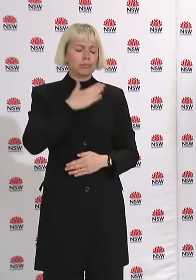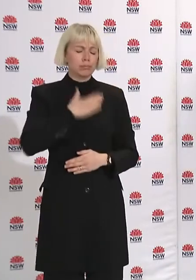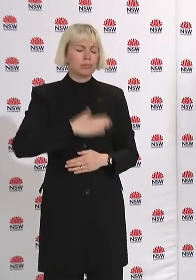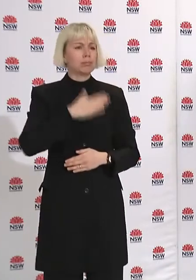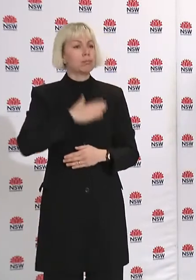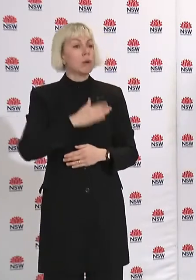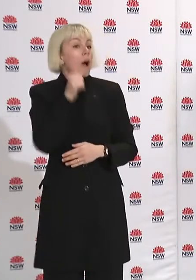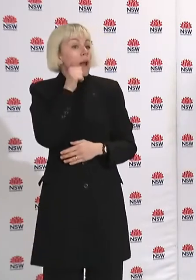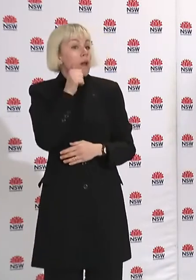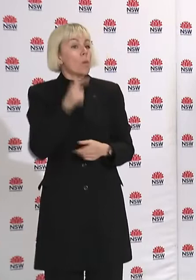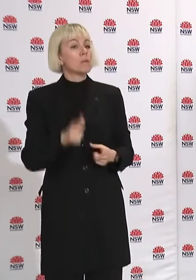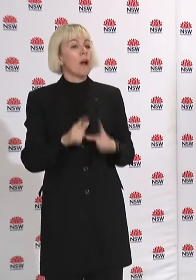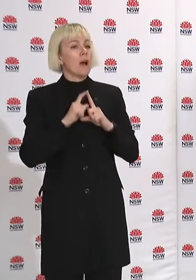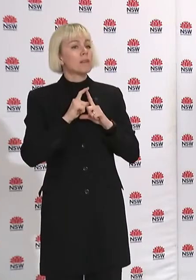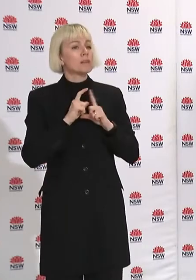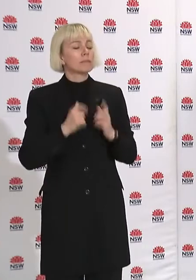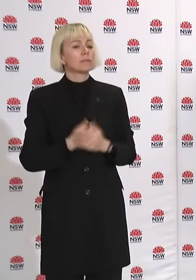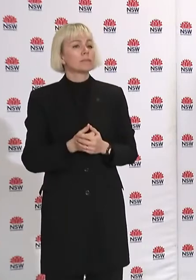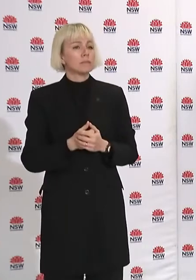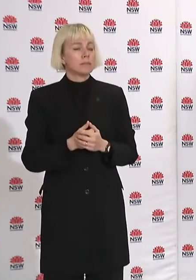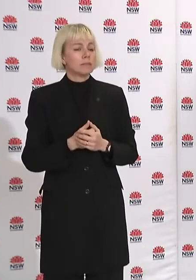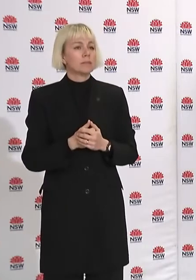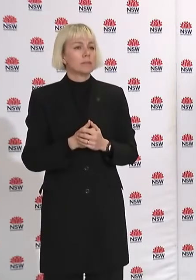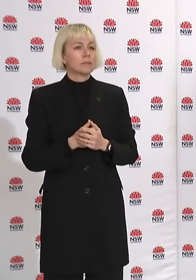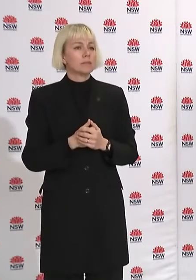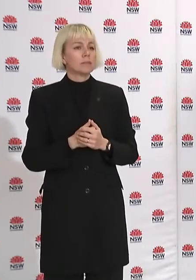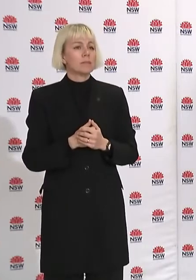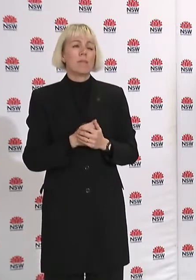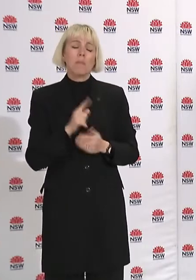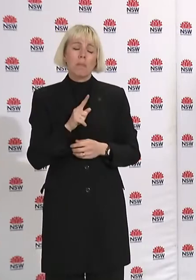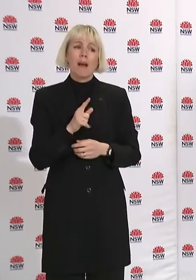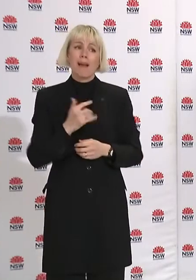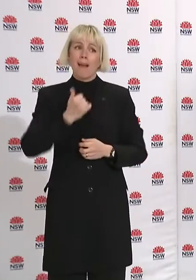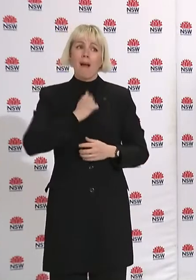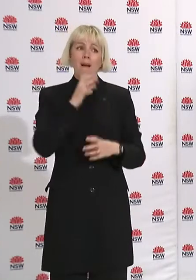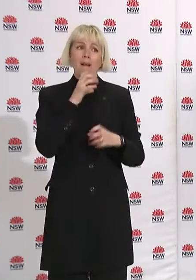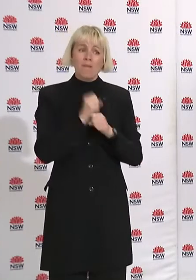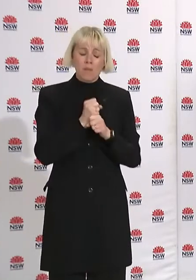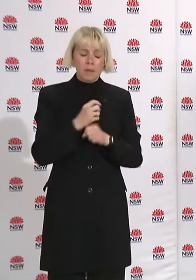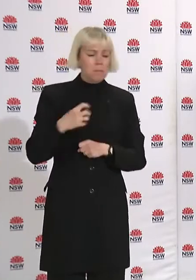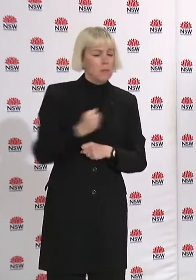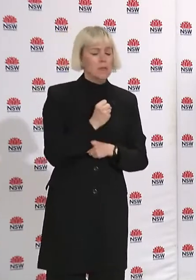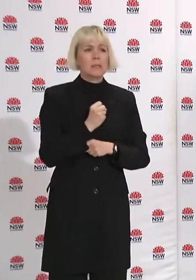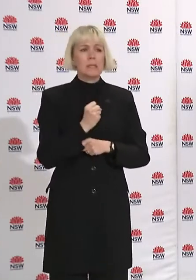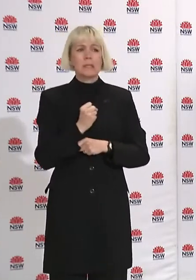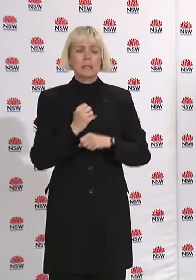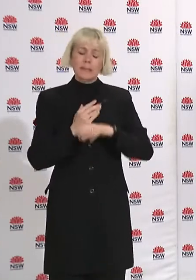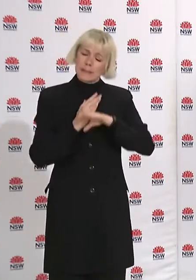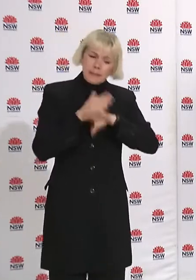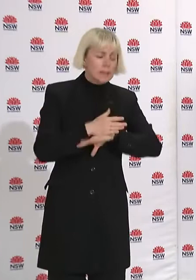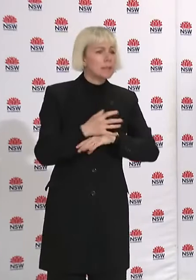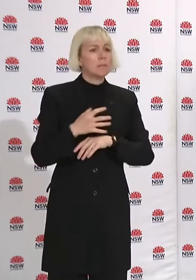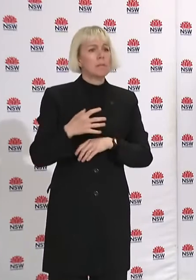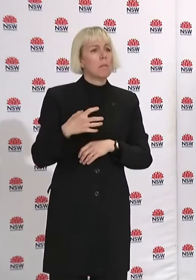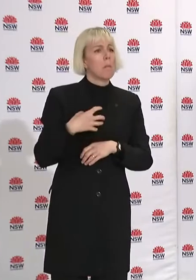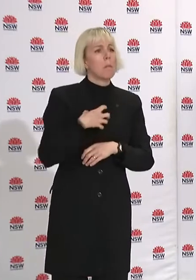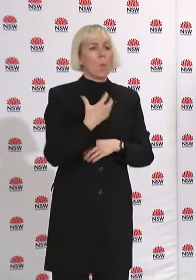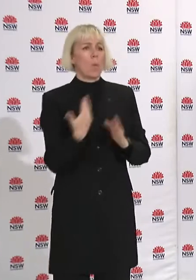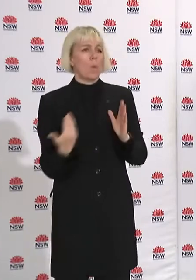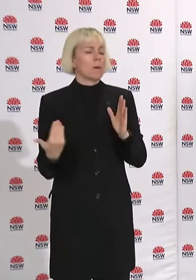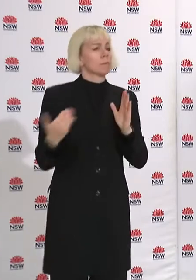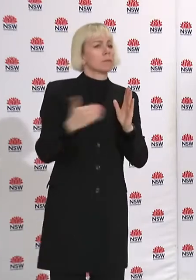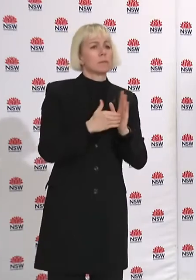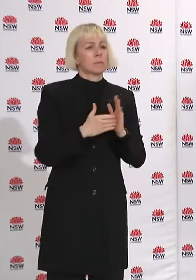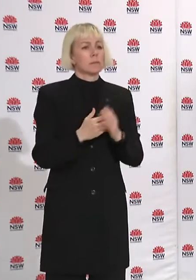also recommended is we need to do more. We need to redouble our efforts, and I've indicated to the government that we need an